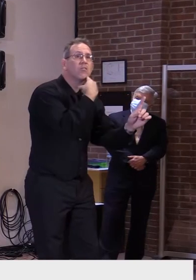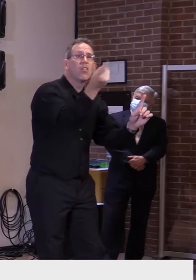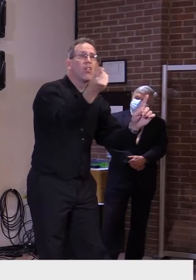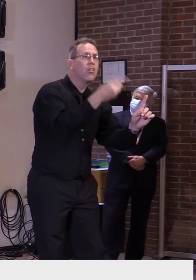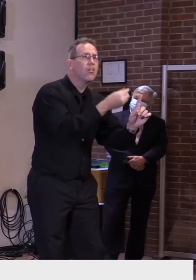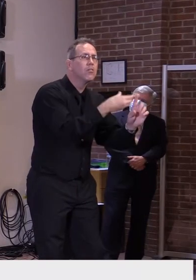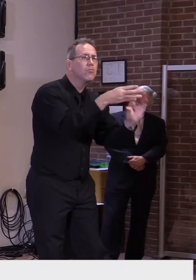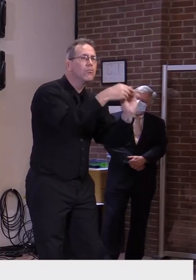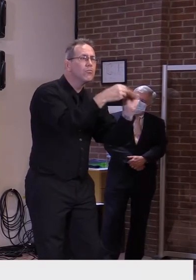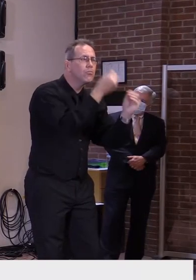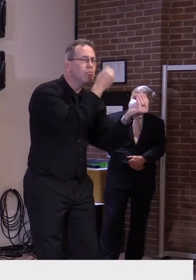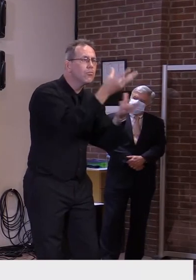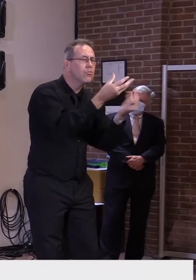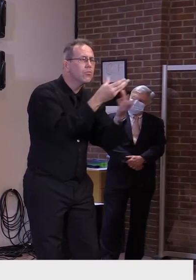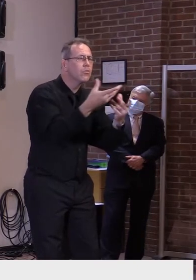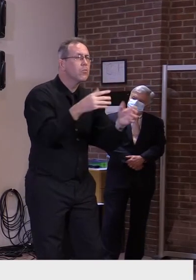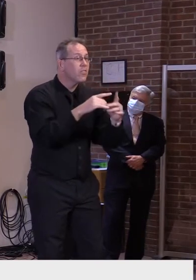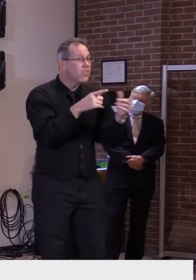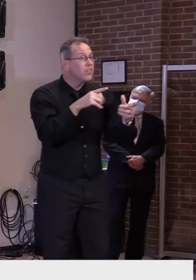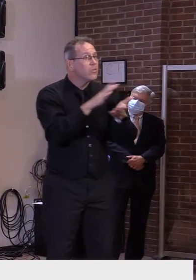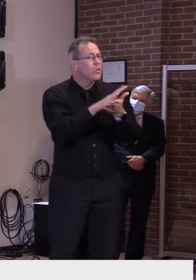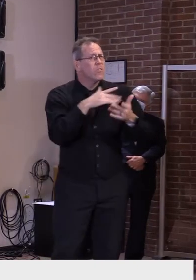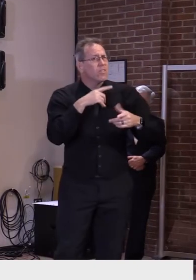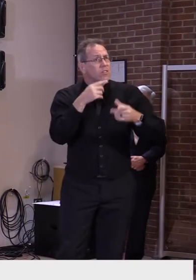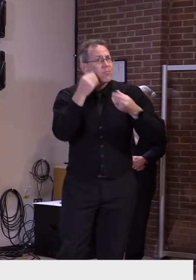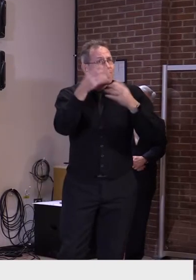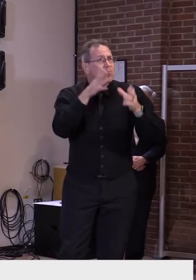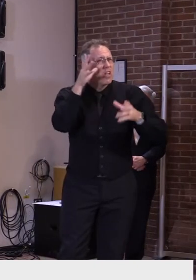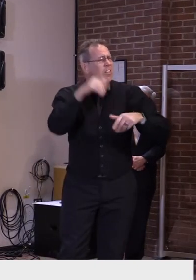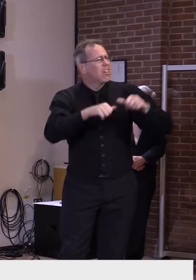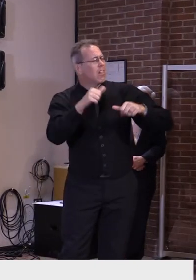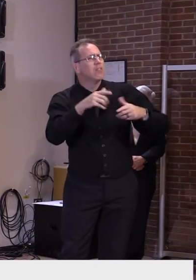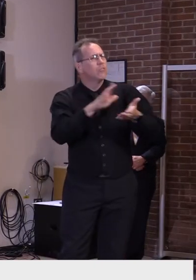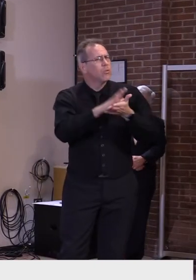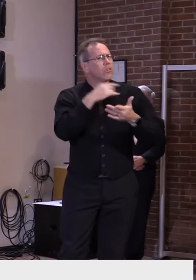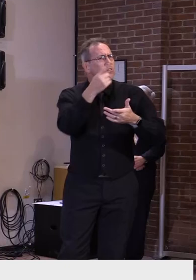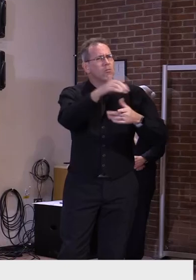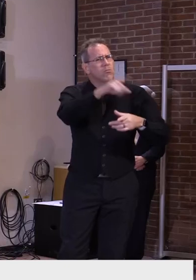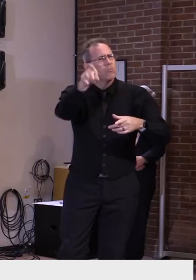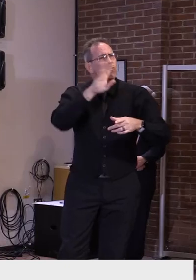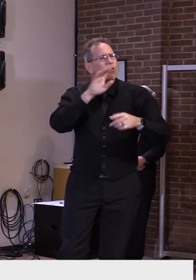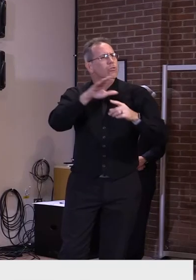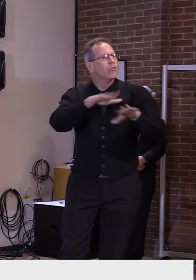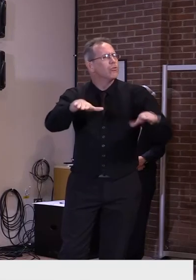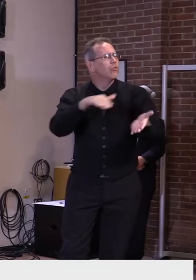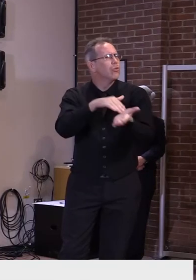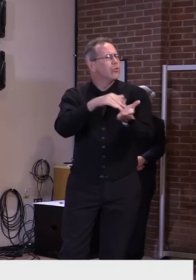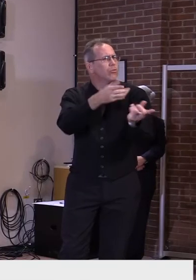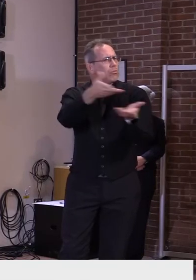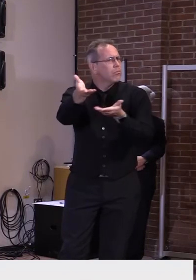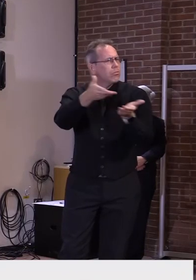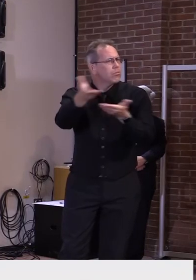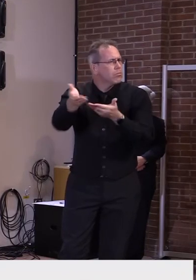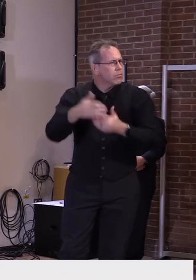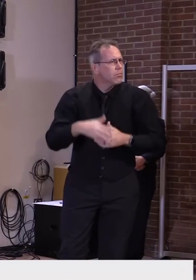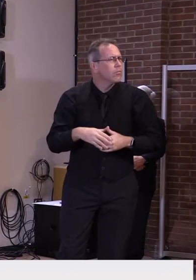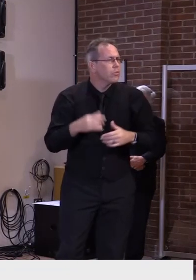information. But we do support vaccination and provide the communications materials for schools to support it as well.